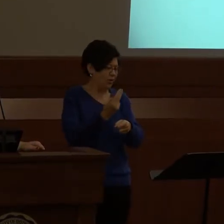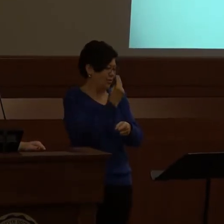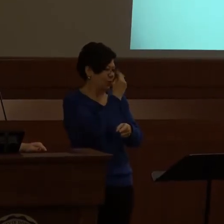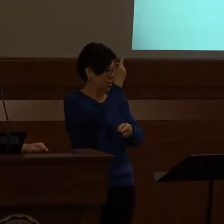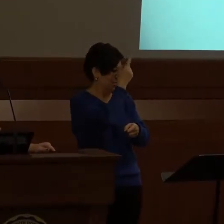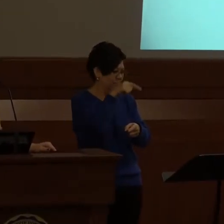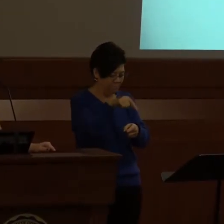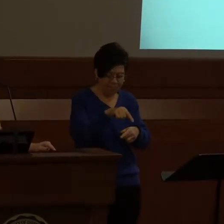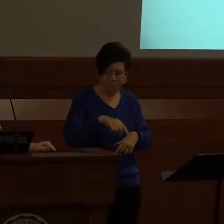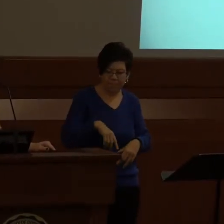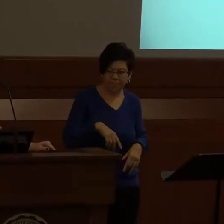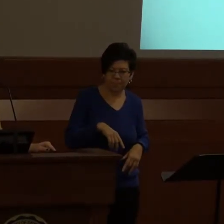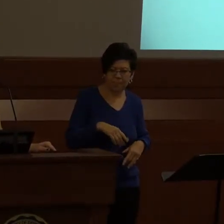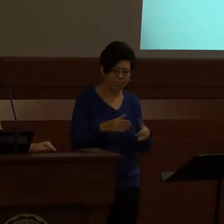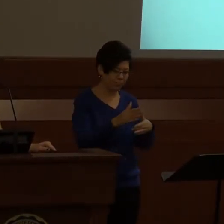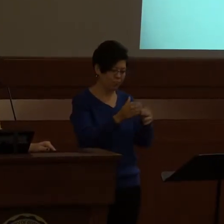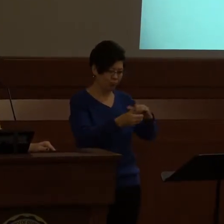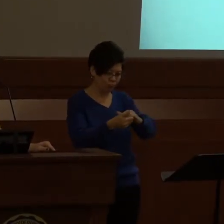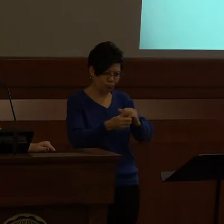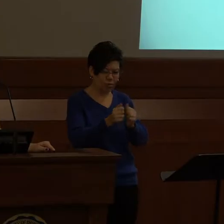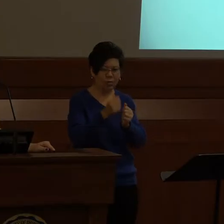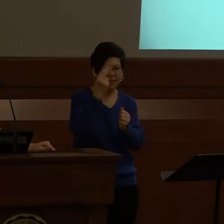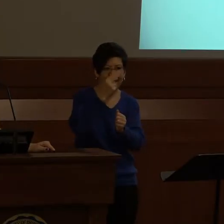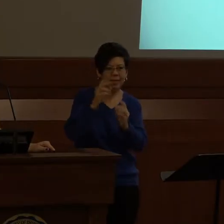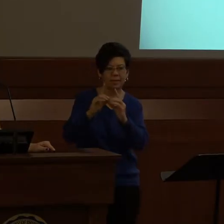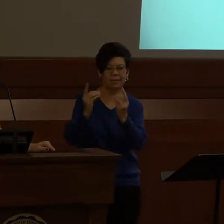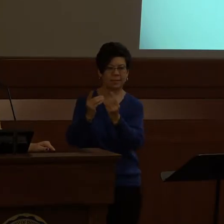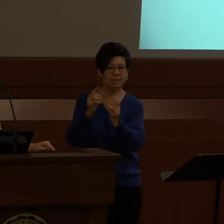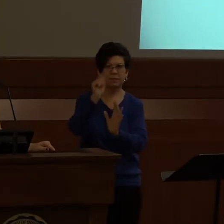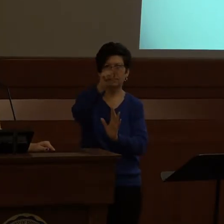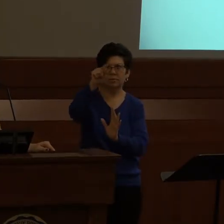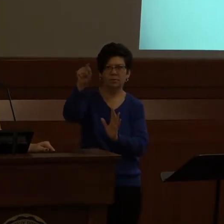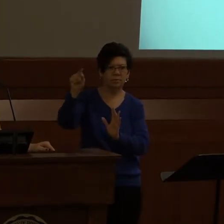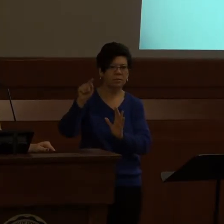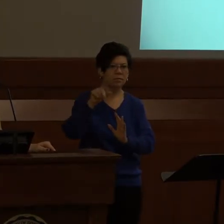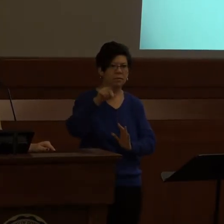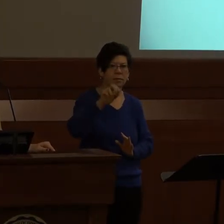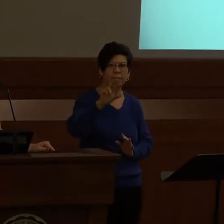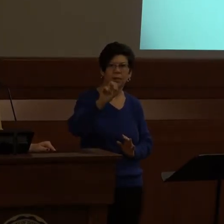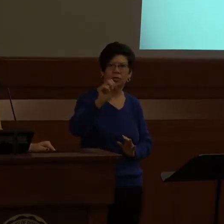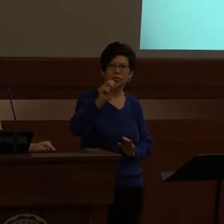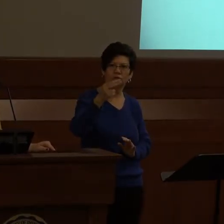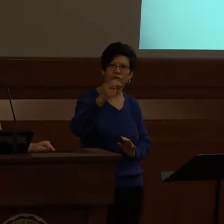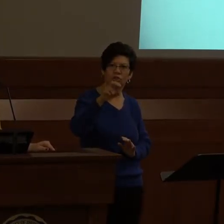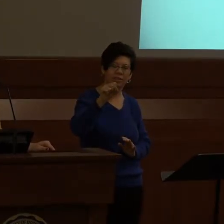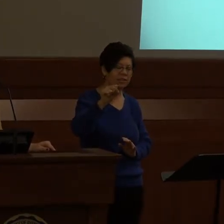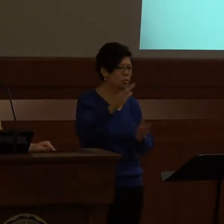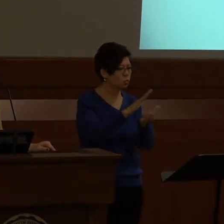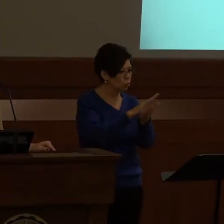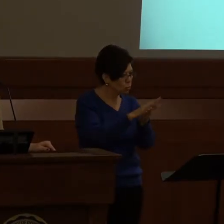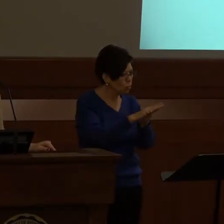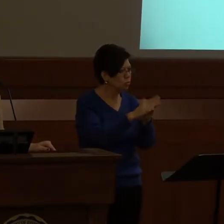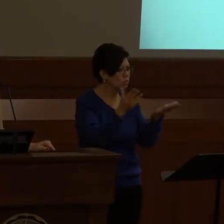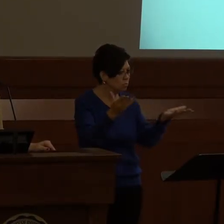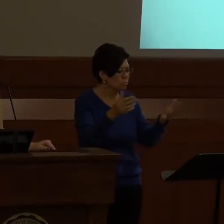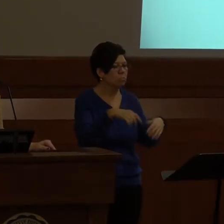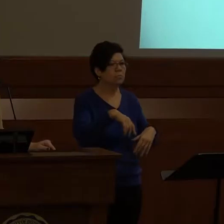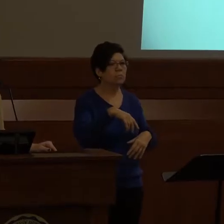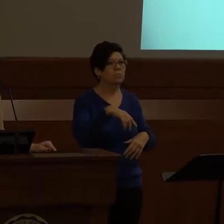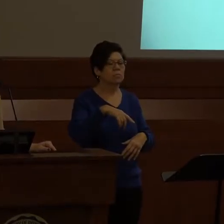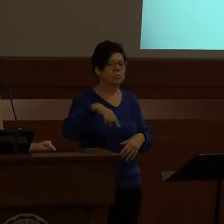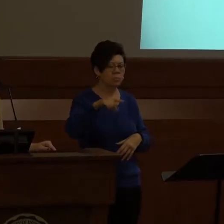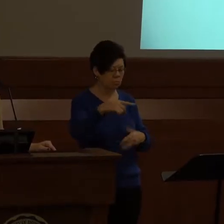Dame partners with Catholic dioceses, parishes, and schools to